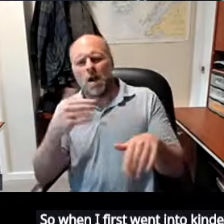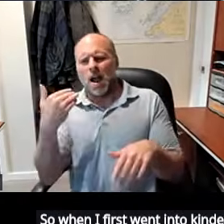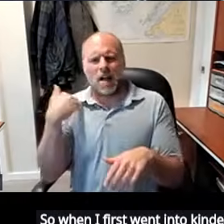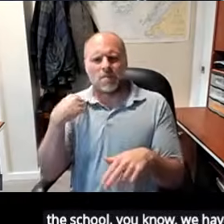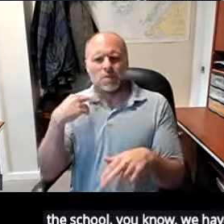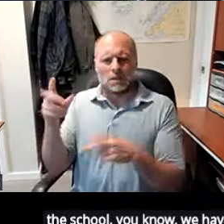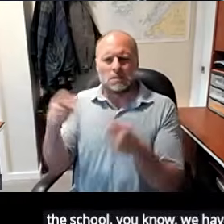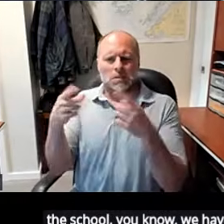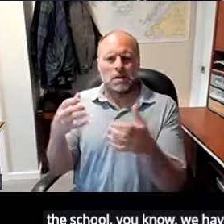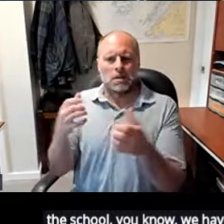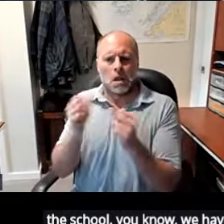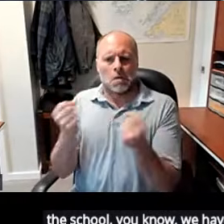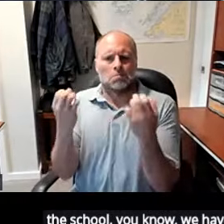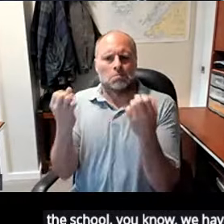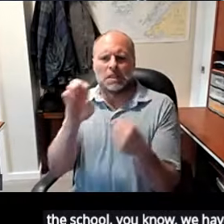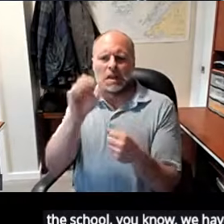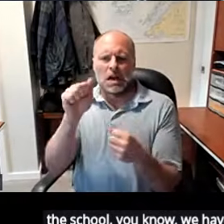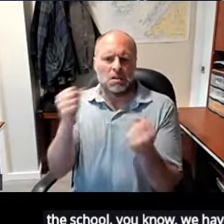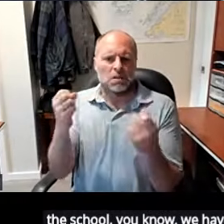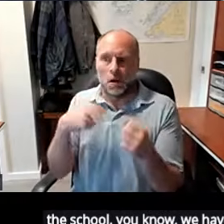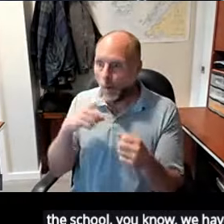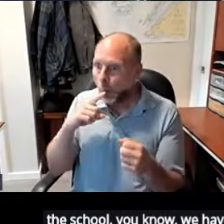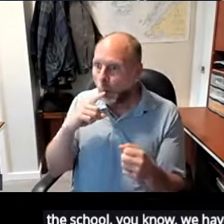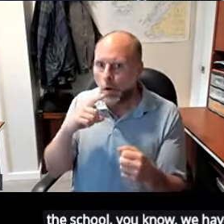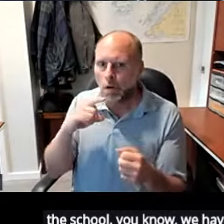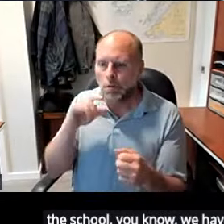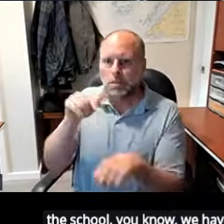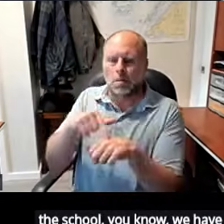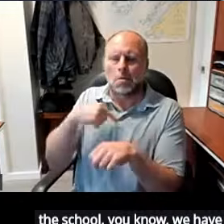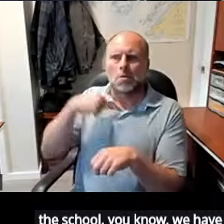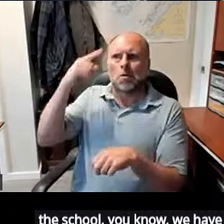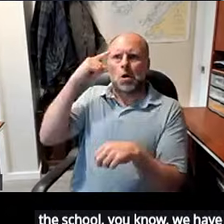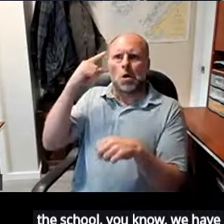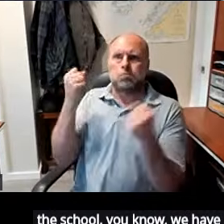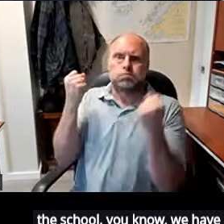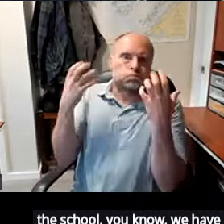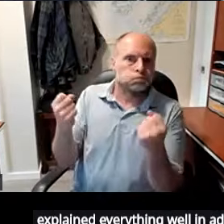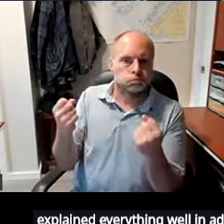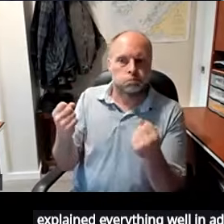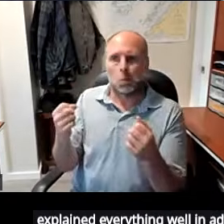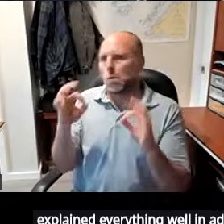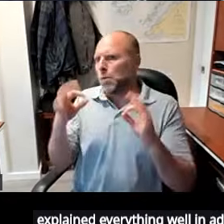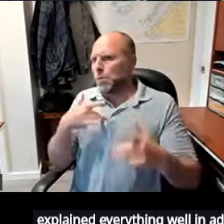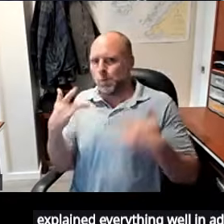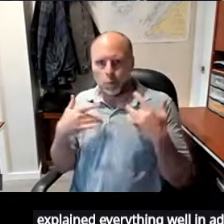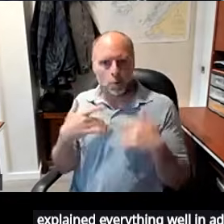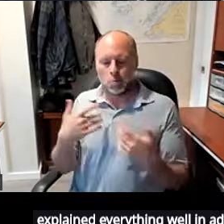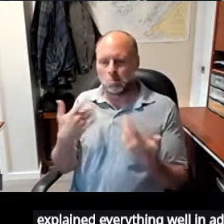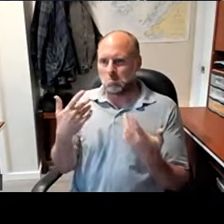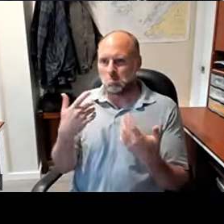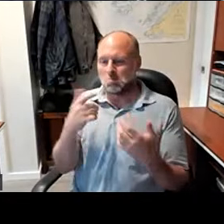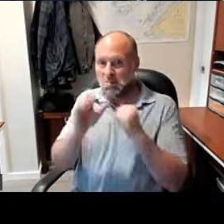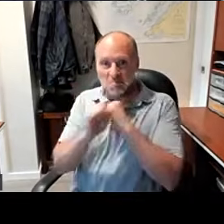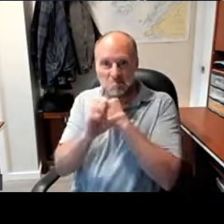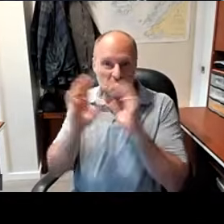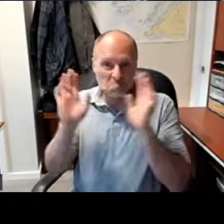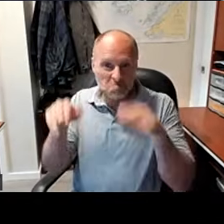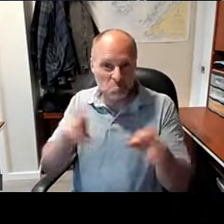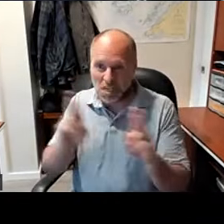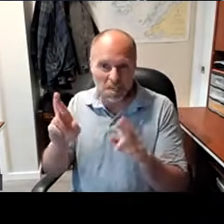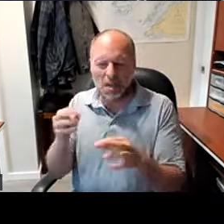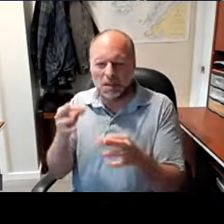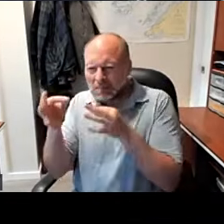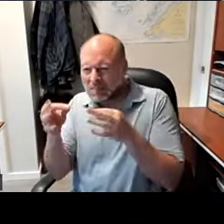everything well in advance. And they said, oh, it's okay, we have a signing educational assistant. And I thought to myself, okay, that's